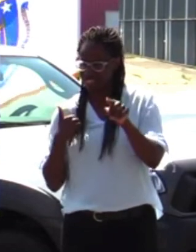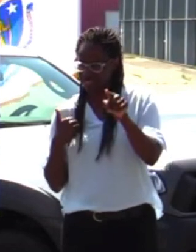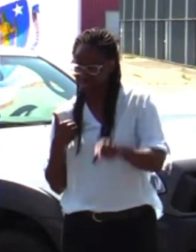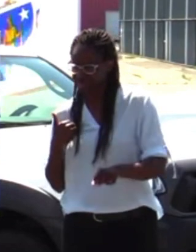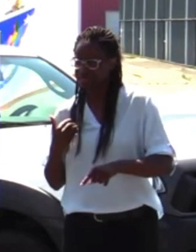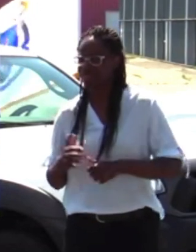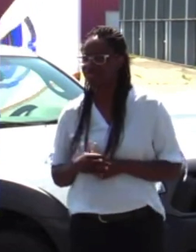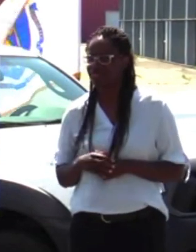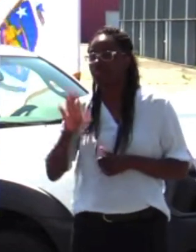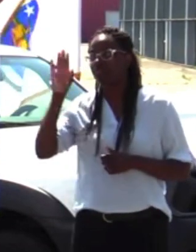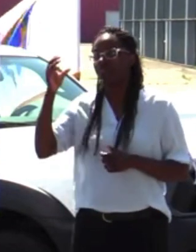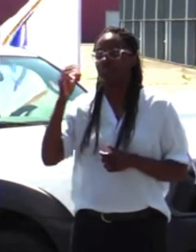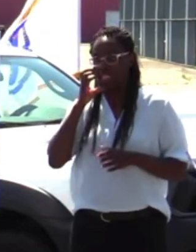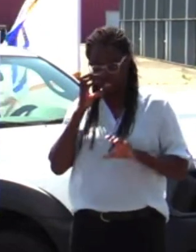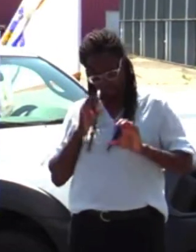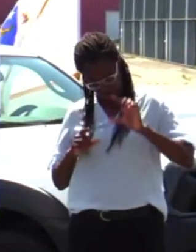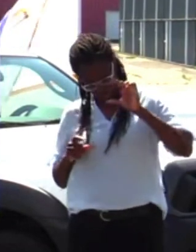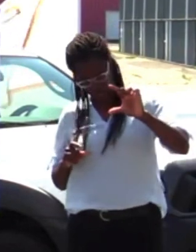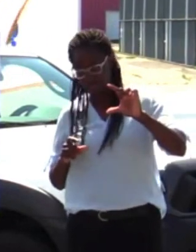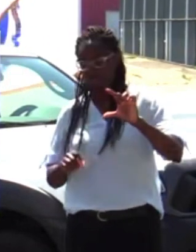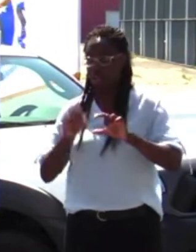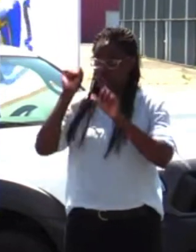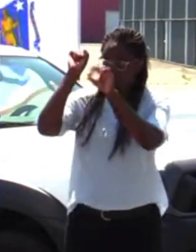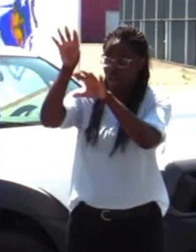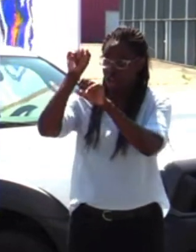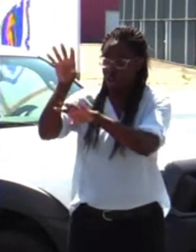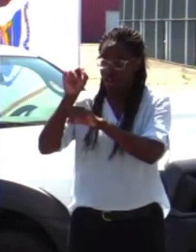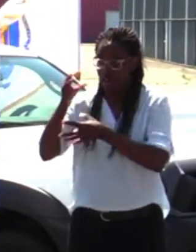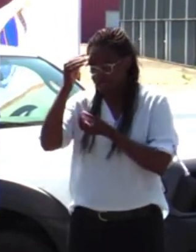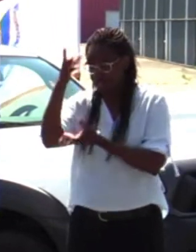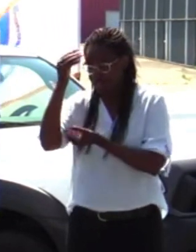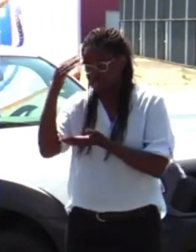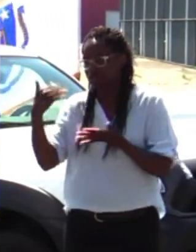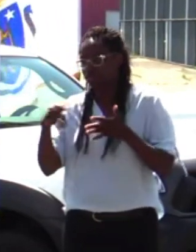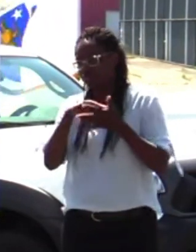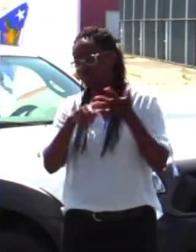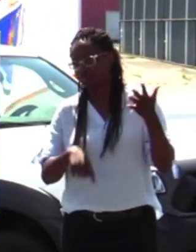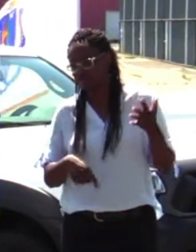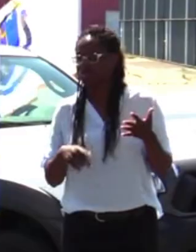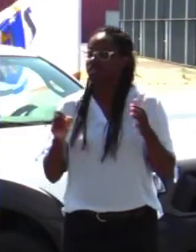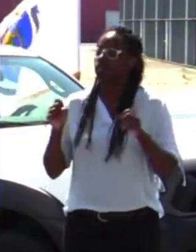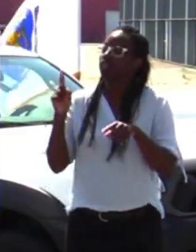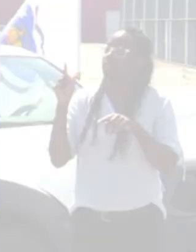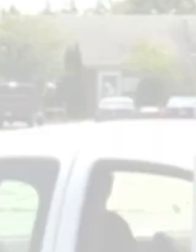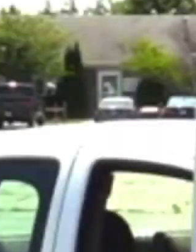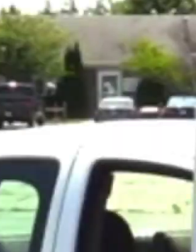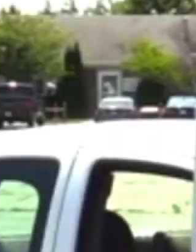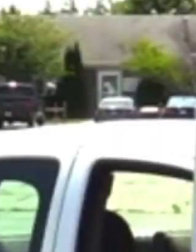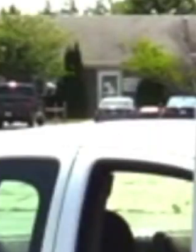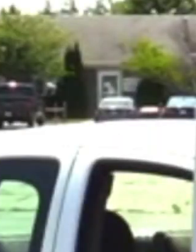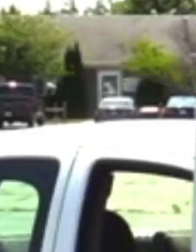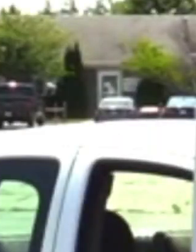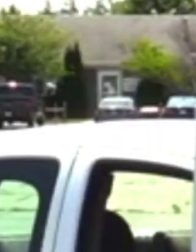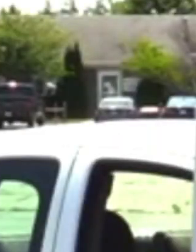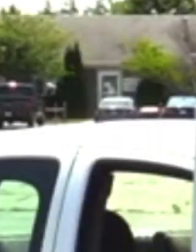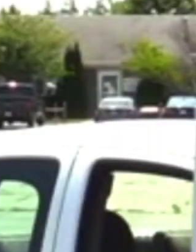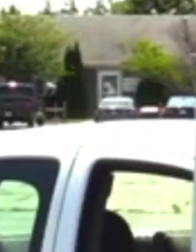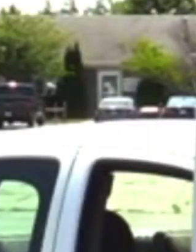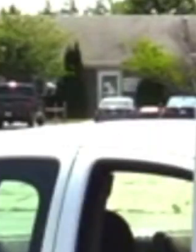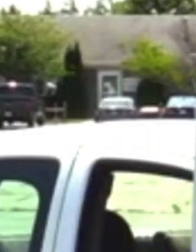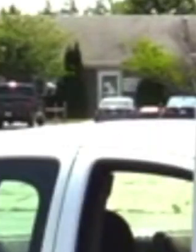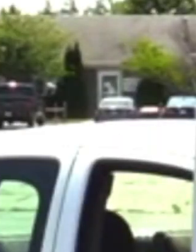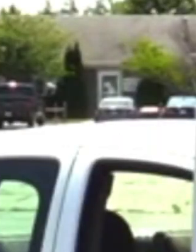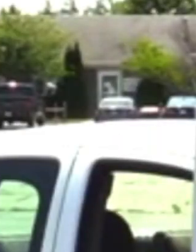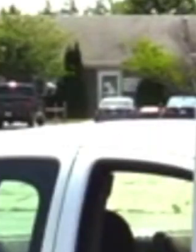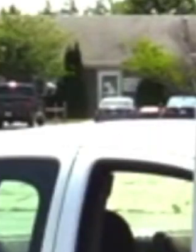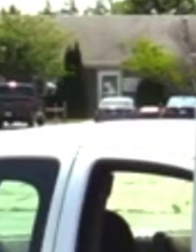And if people felt that that this guidance was late in arriving, that's certainly on us. We are acutely